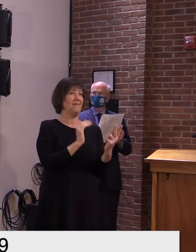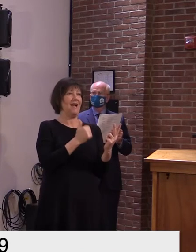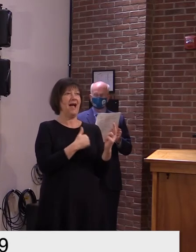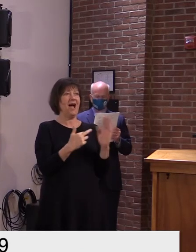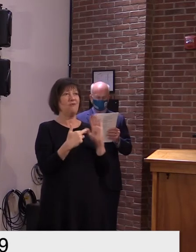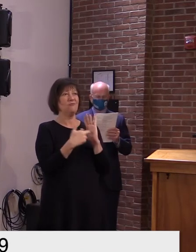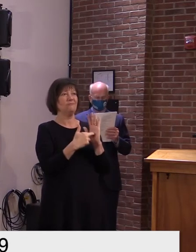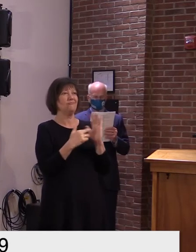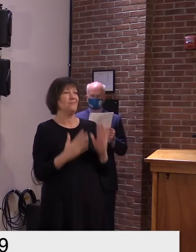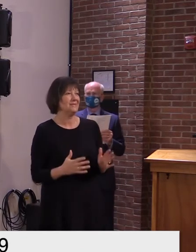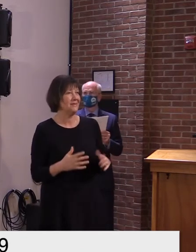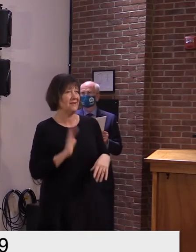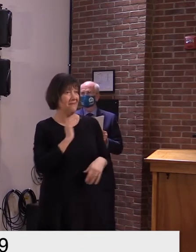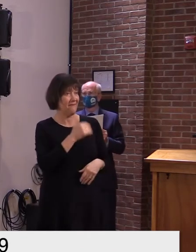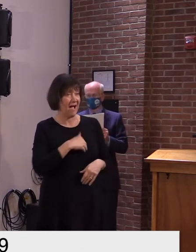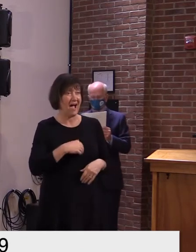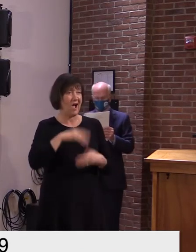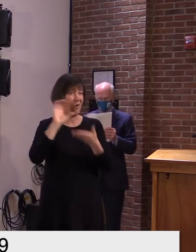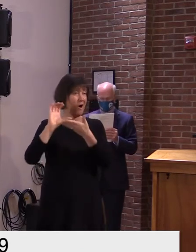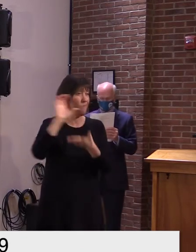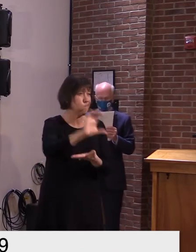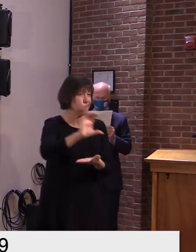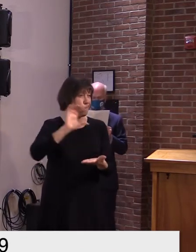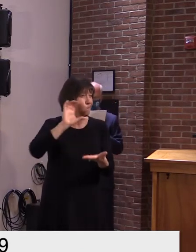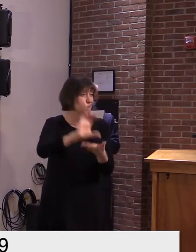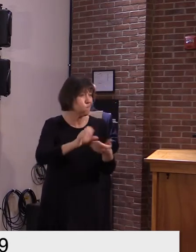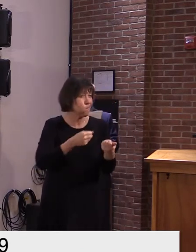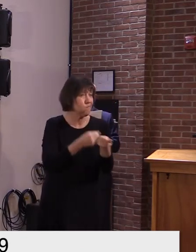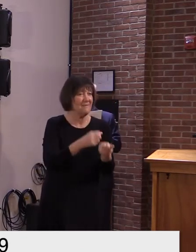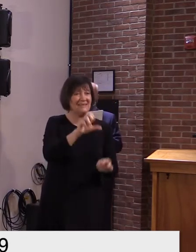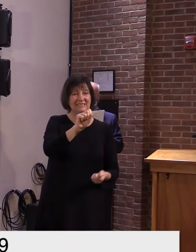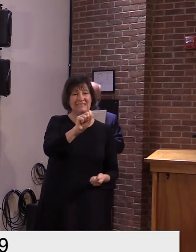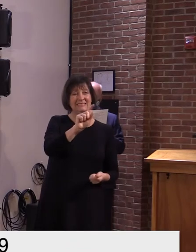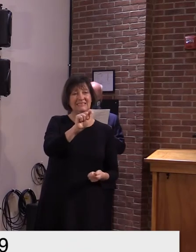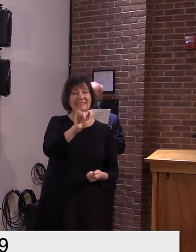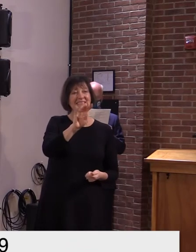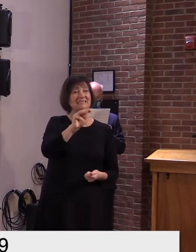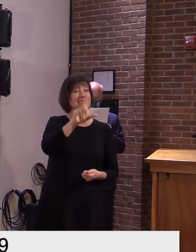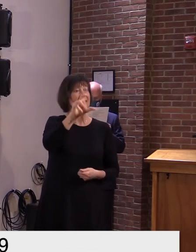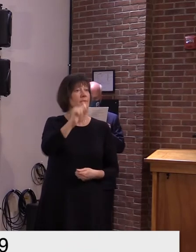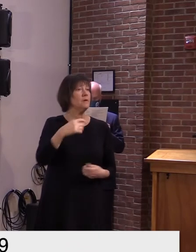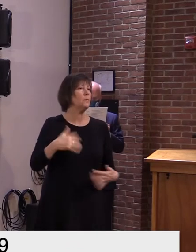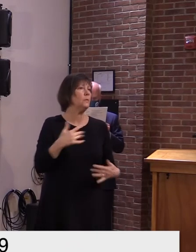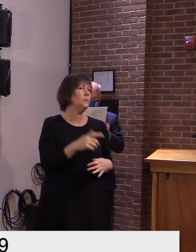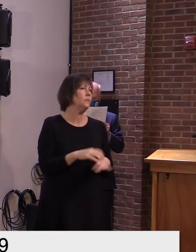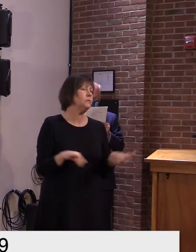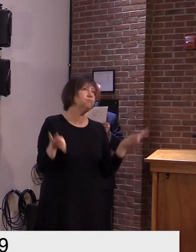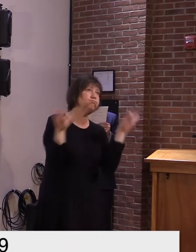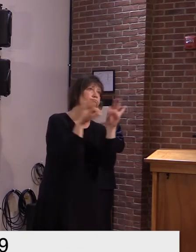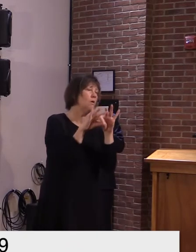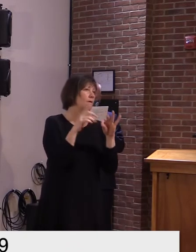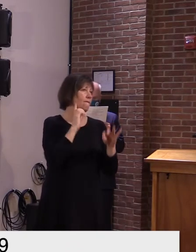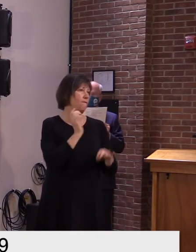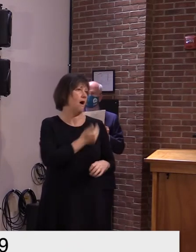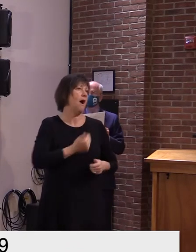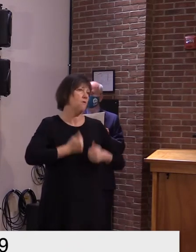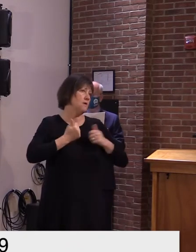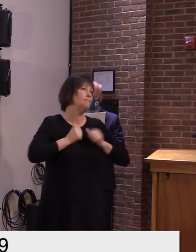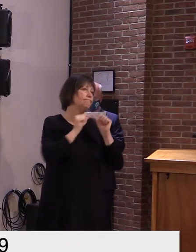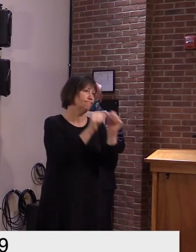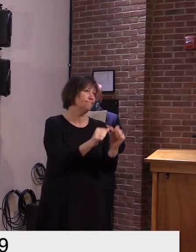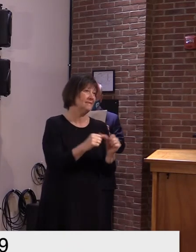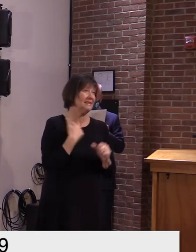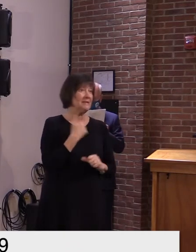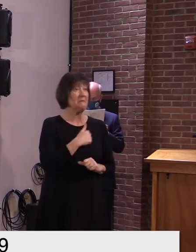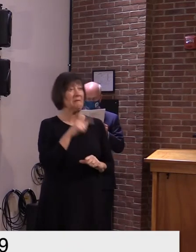these two stimulus packages have been essential to us here in Vermont, and we're just going to need just a little bit more help. So